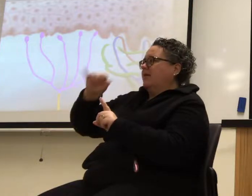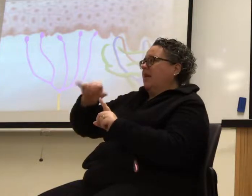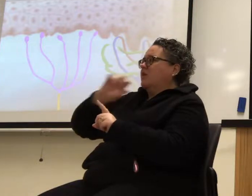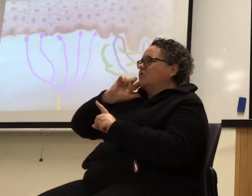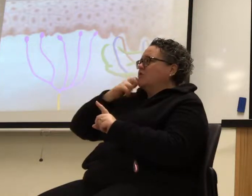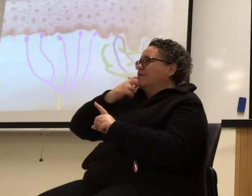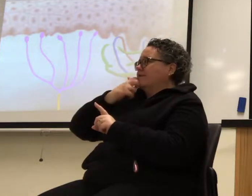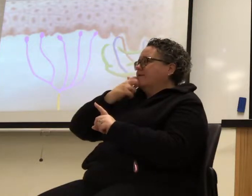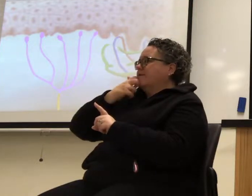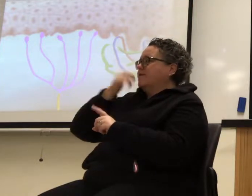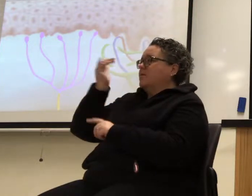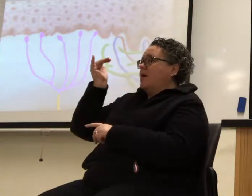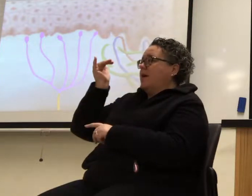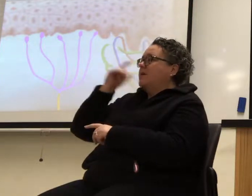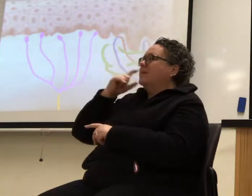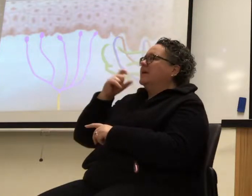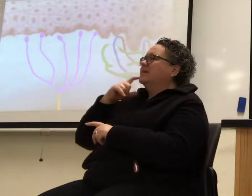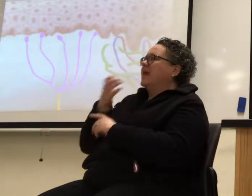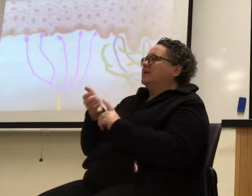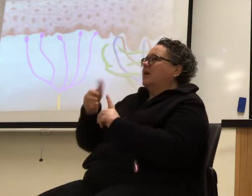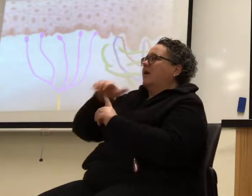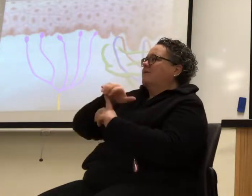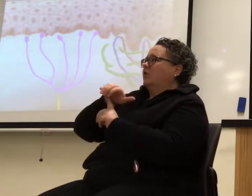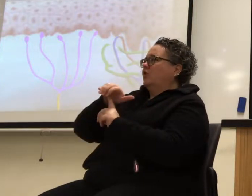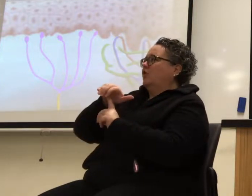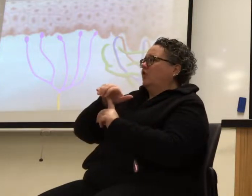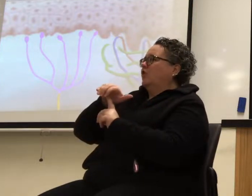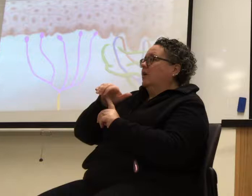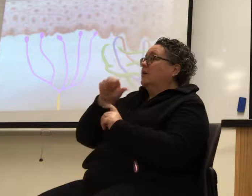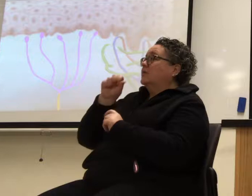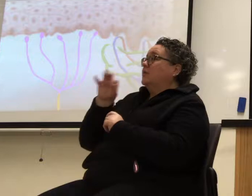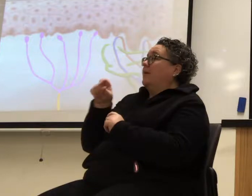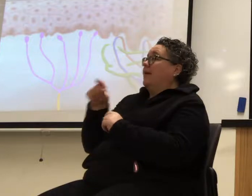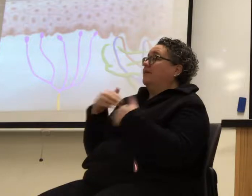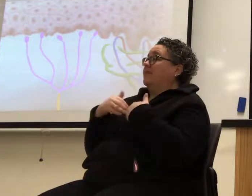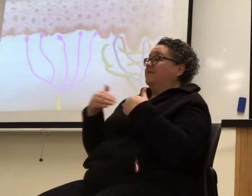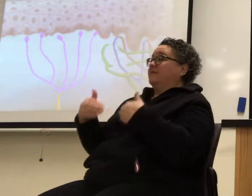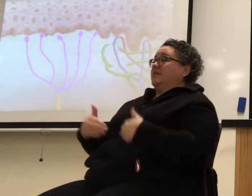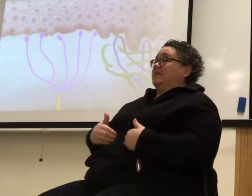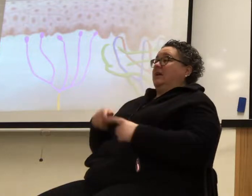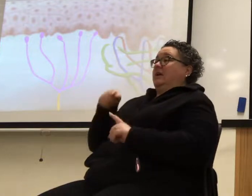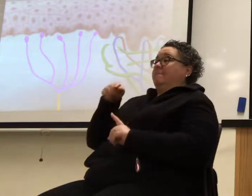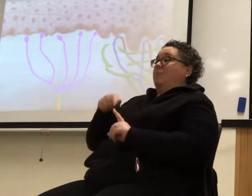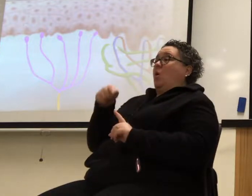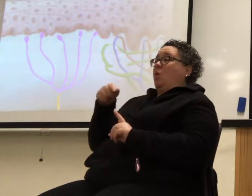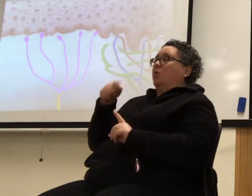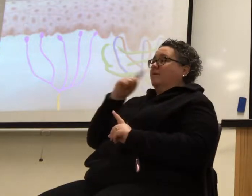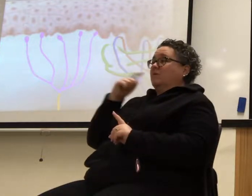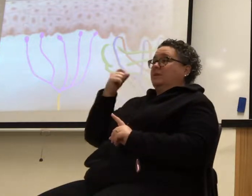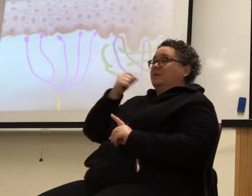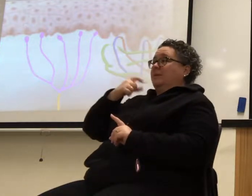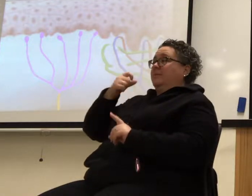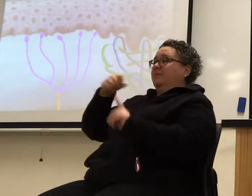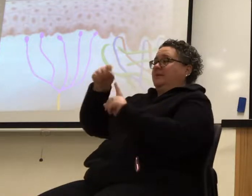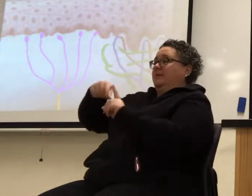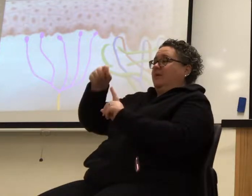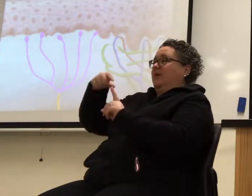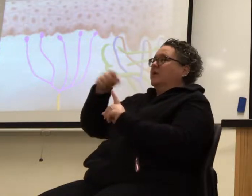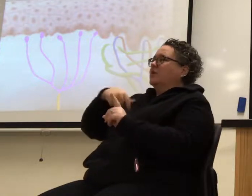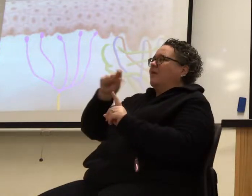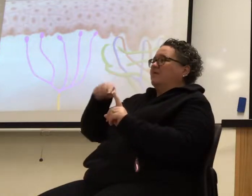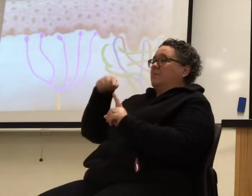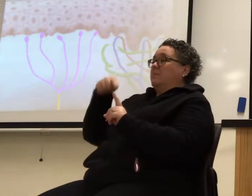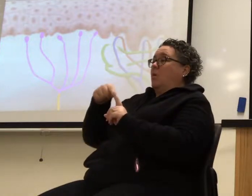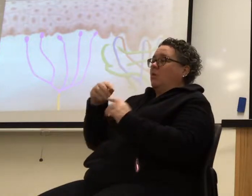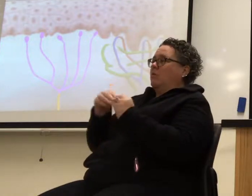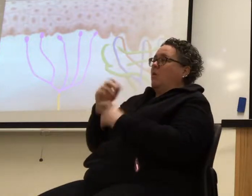nerve because it has a covering around it. So if you want to physically poke it to stimulate it, you have to poke a little harder